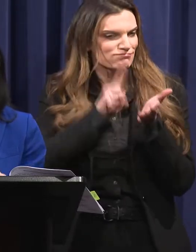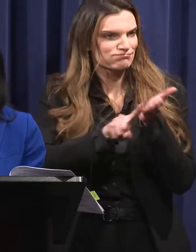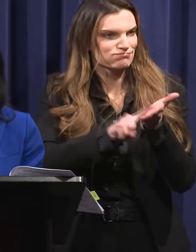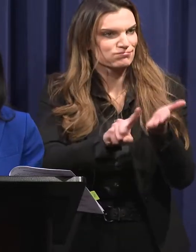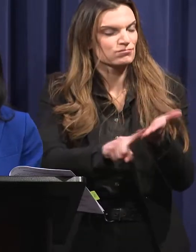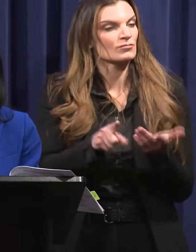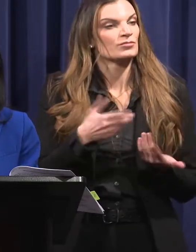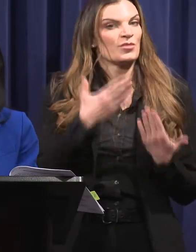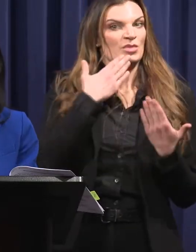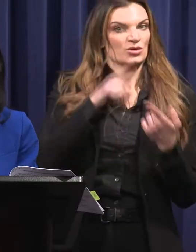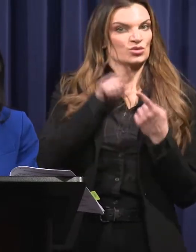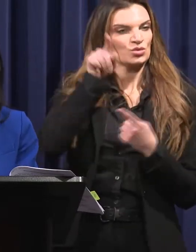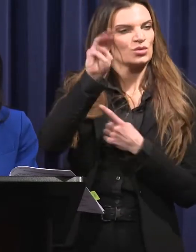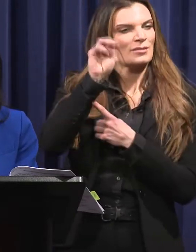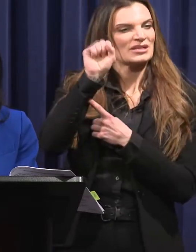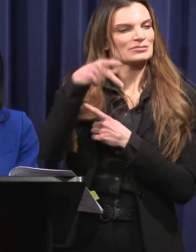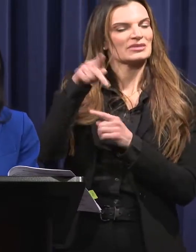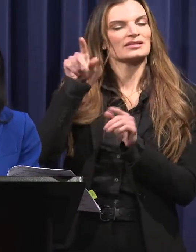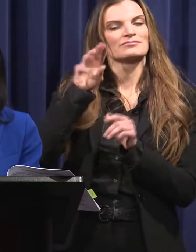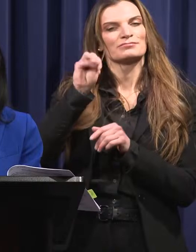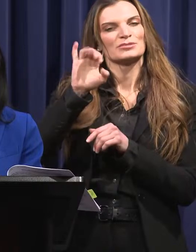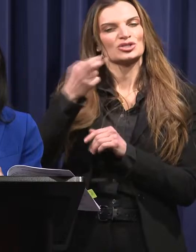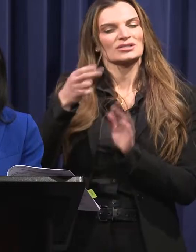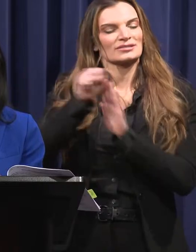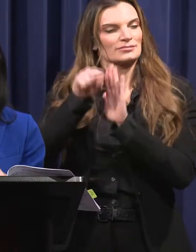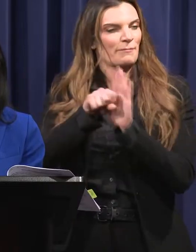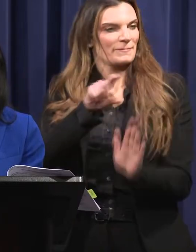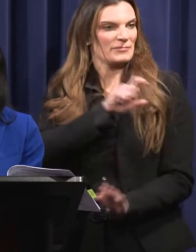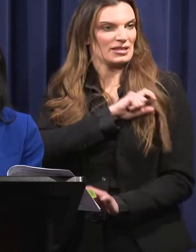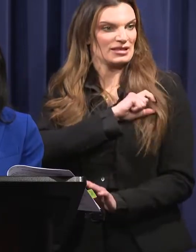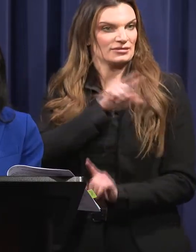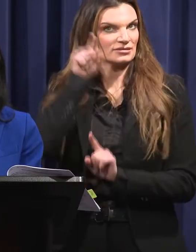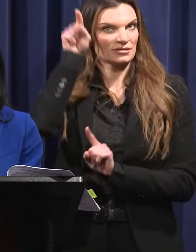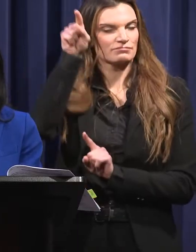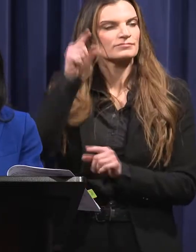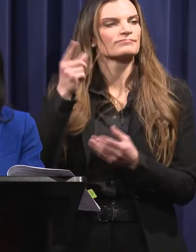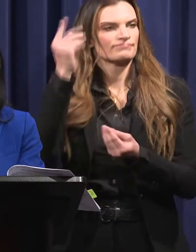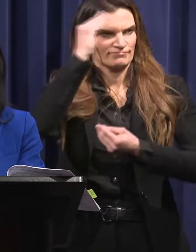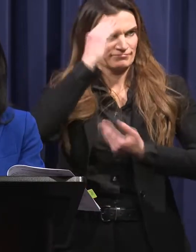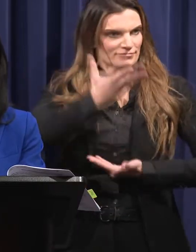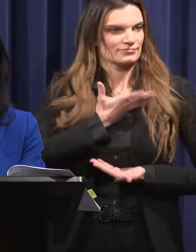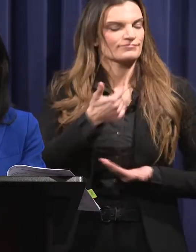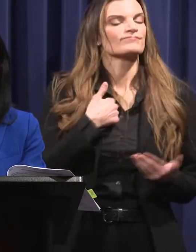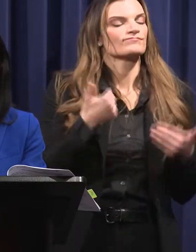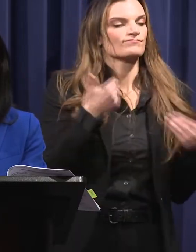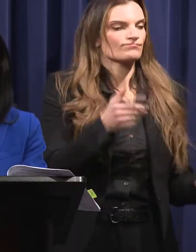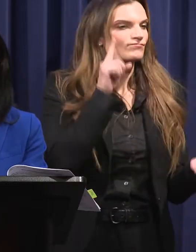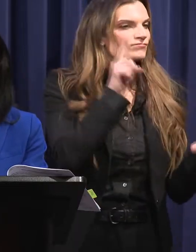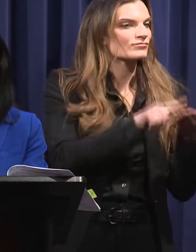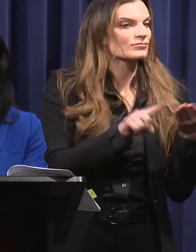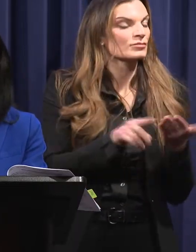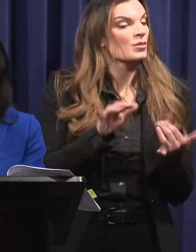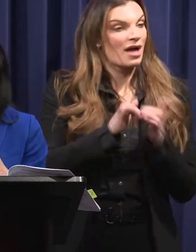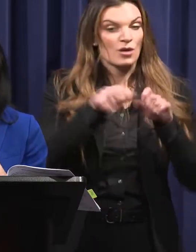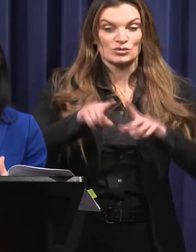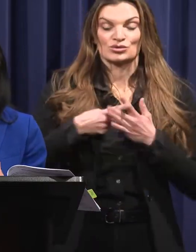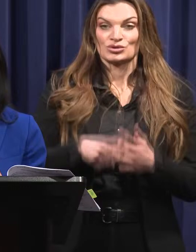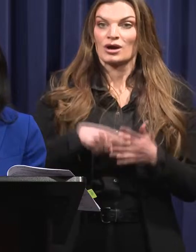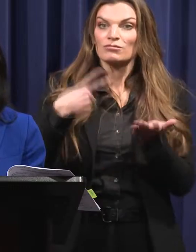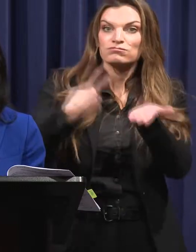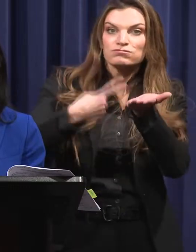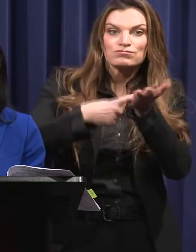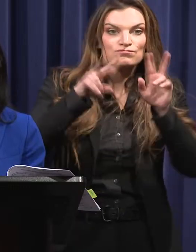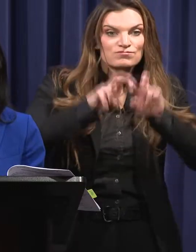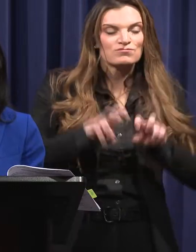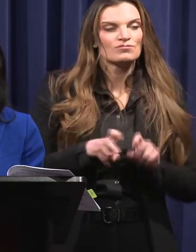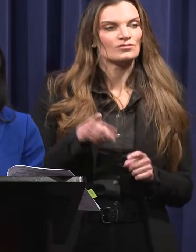Michigan State Police regarding allegations made against the Menards' former employer, former Speaker of the House, Lee Chatfield. Now, although the